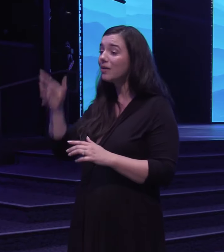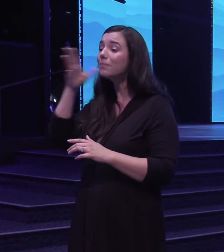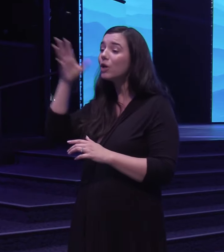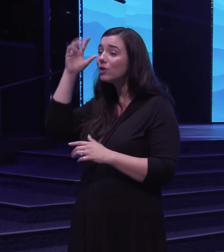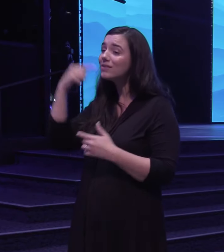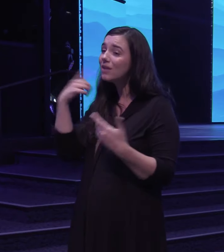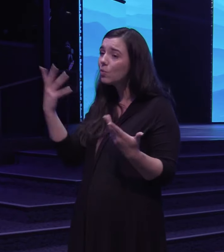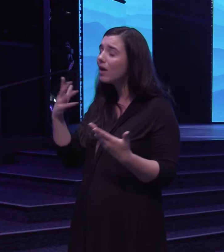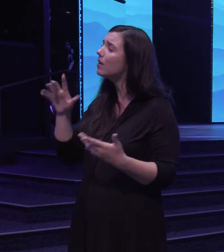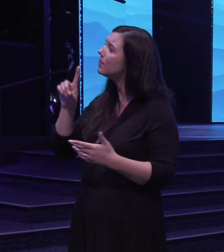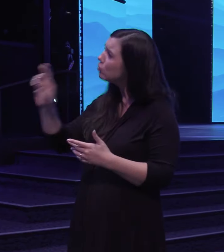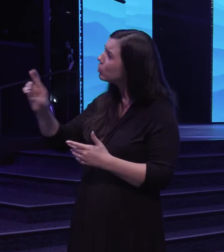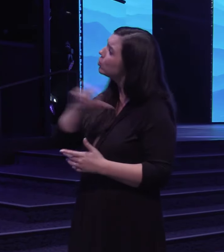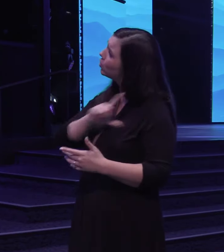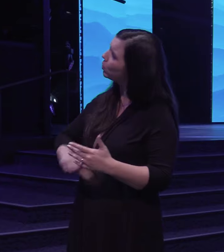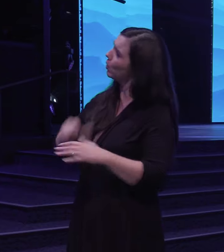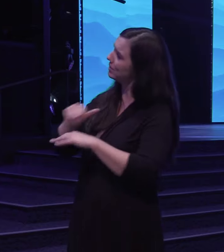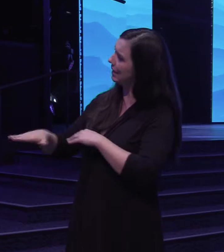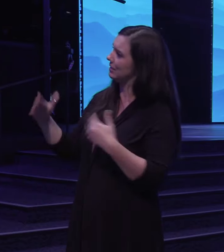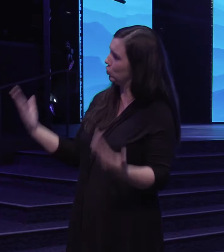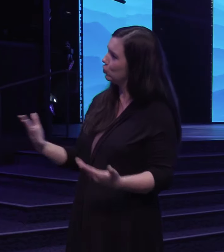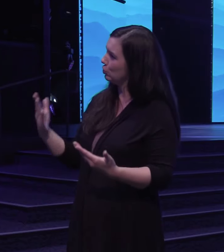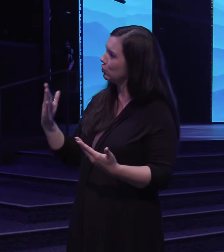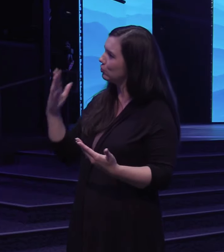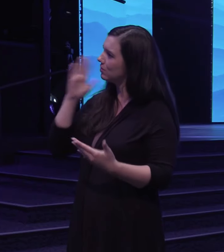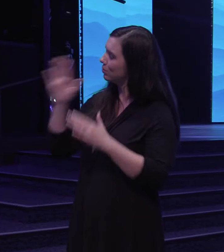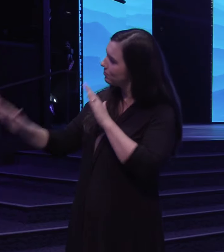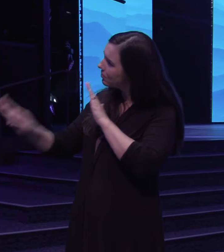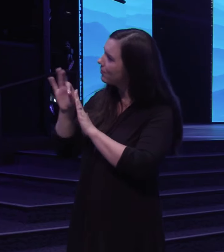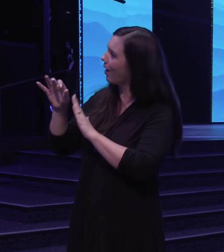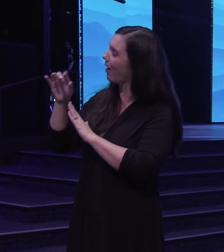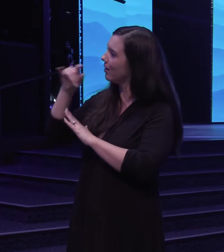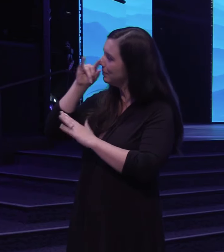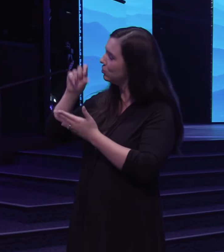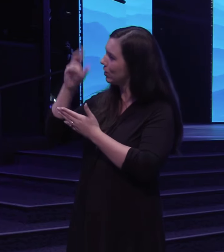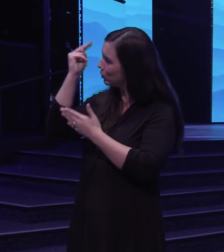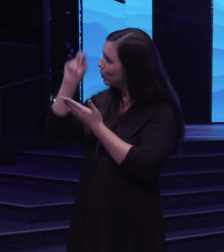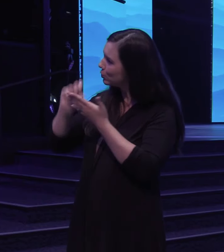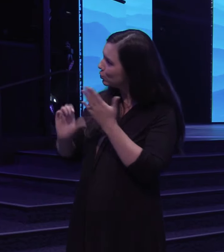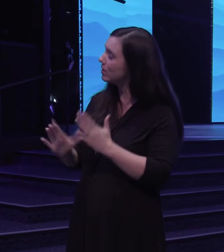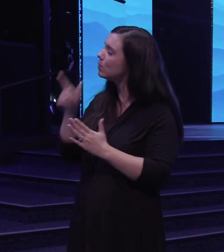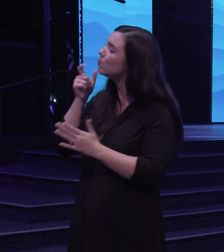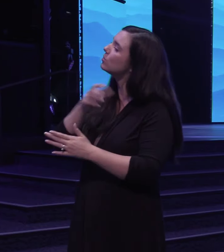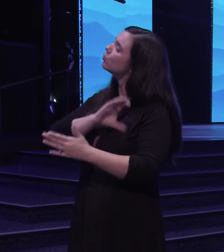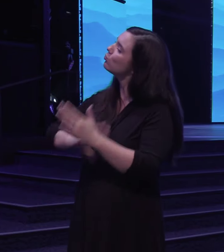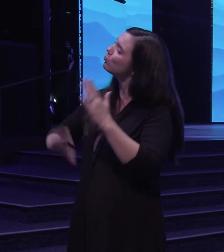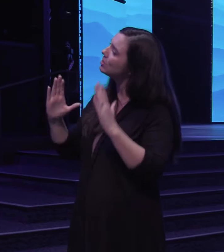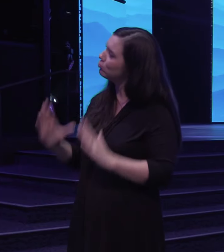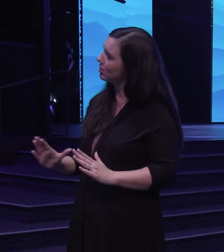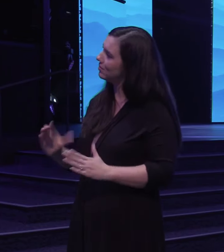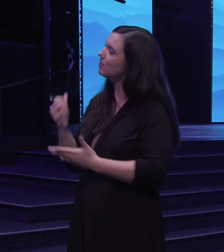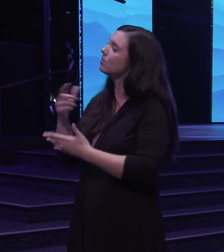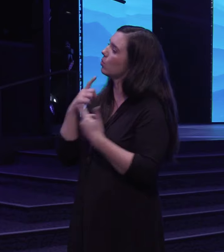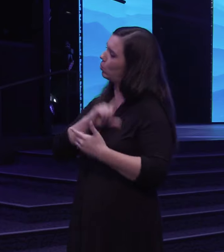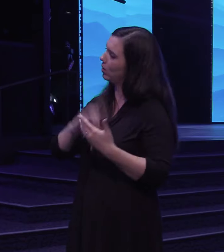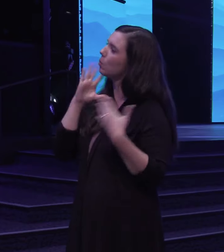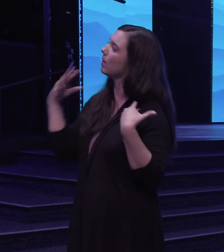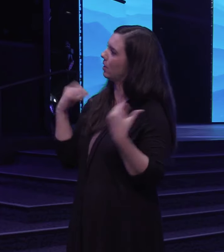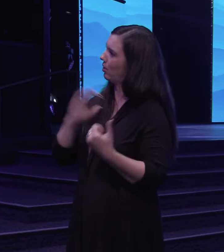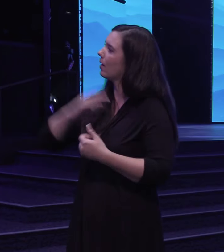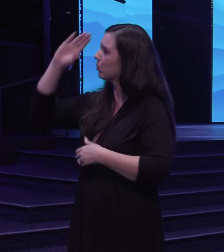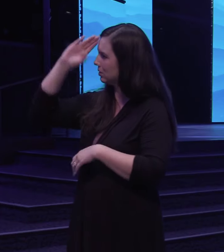Lord sent us here because we would find a pediatric neurosurgeon who was a Christian, and the Lord will heal our